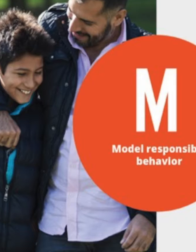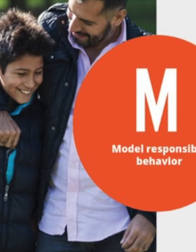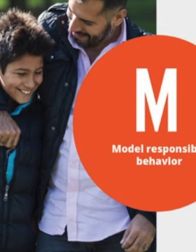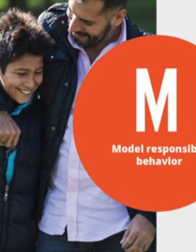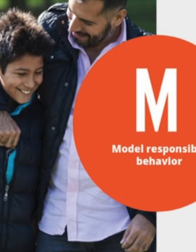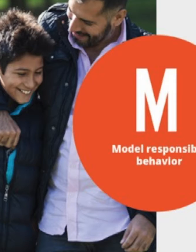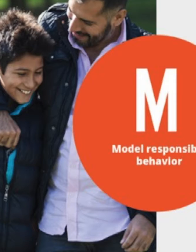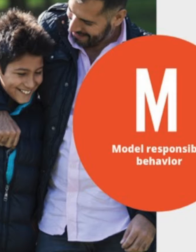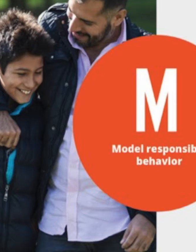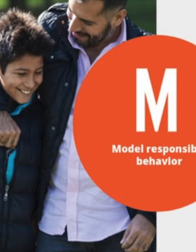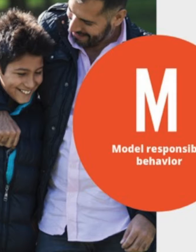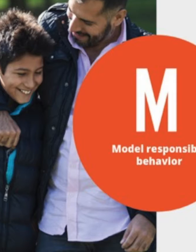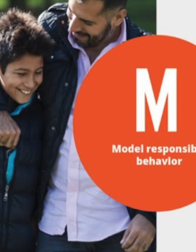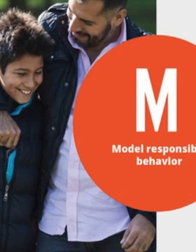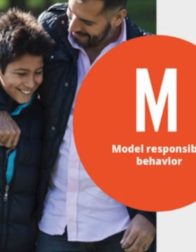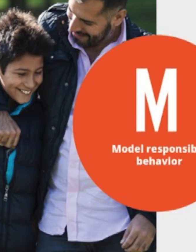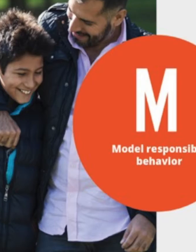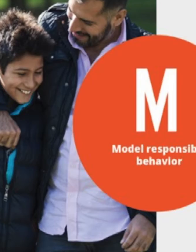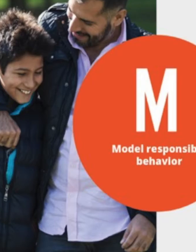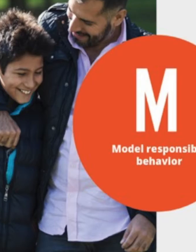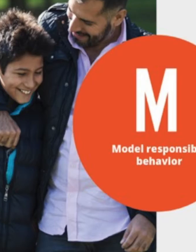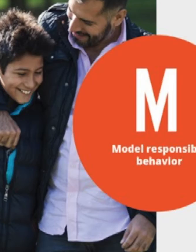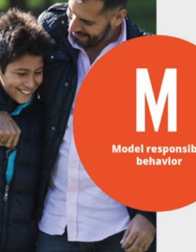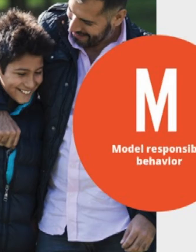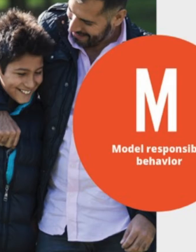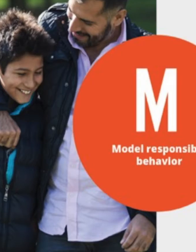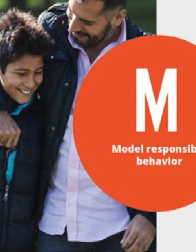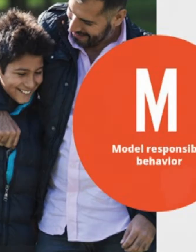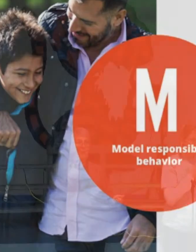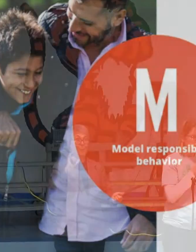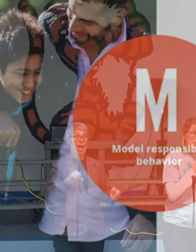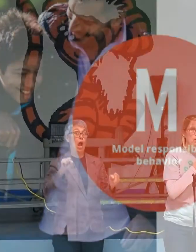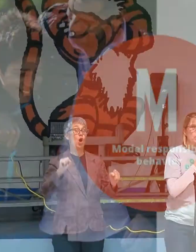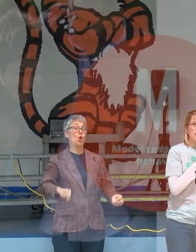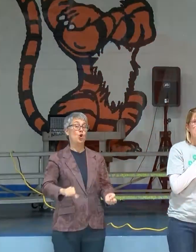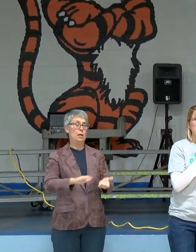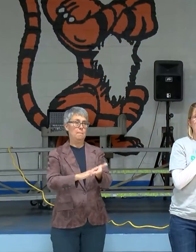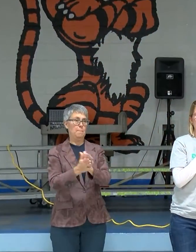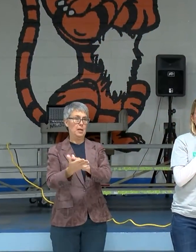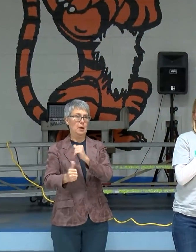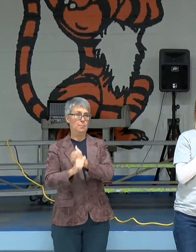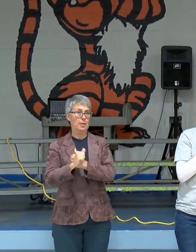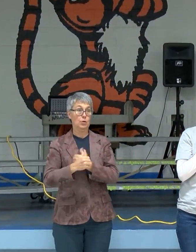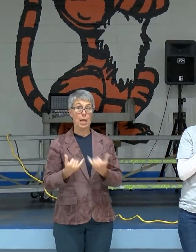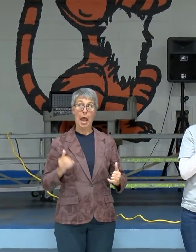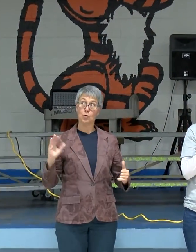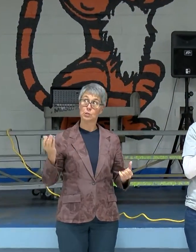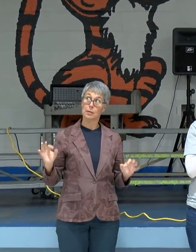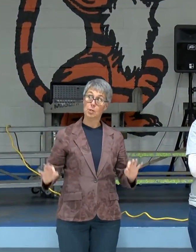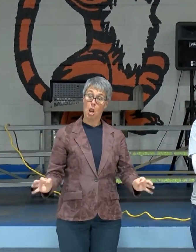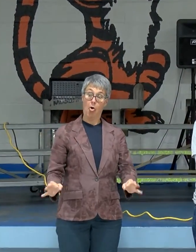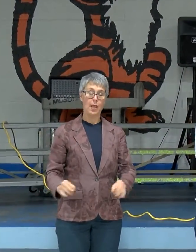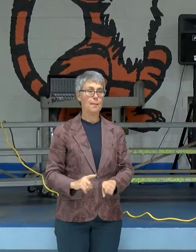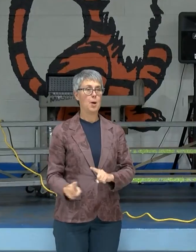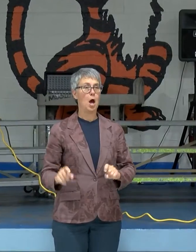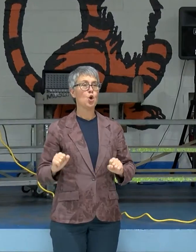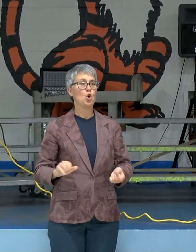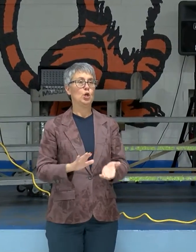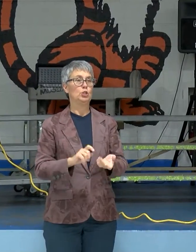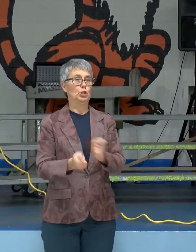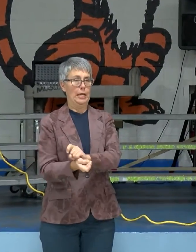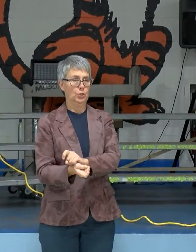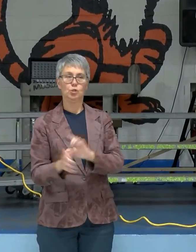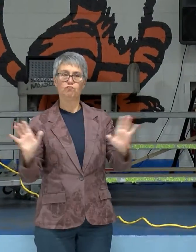can to prevent them from getting into a dangerous situation to begin with. We have a handout on best practices to talking